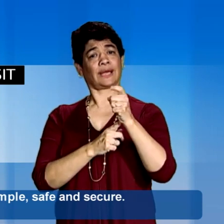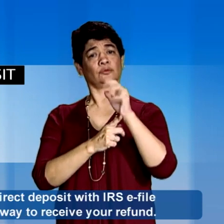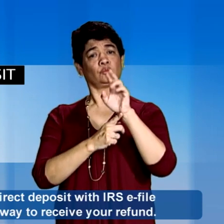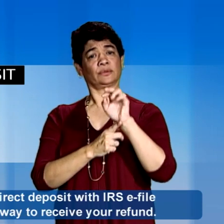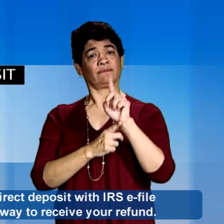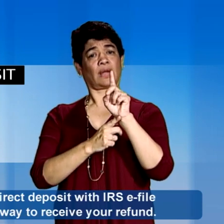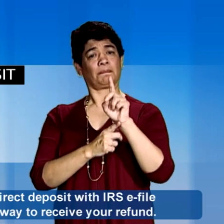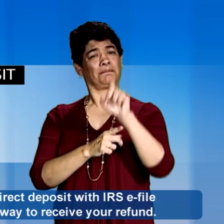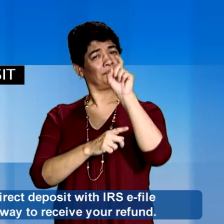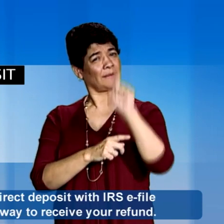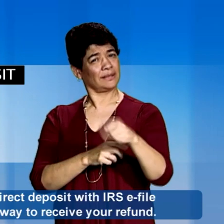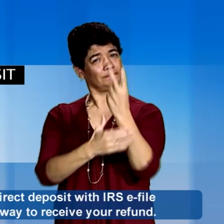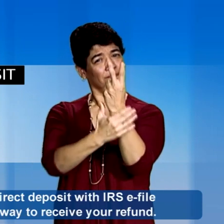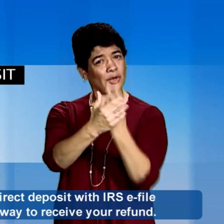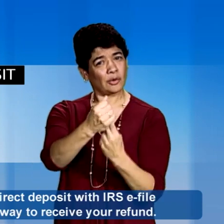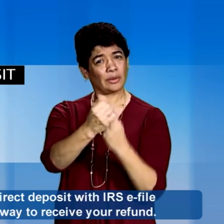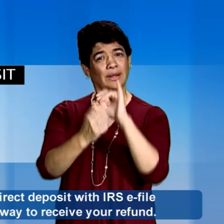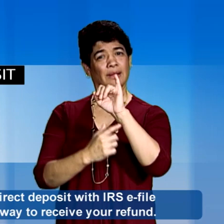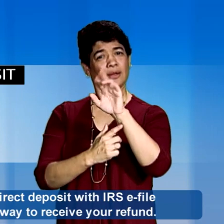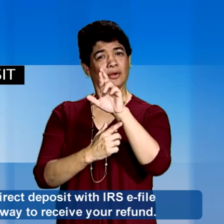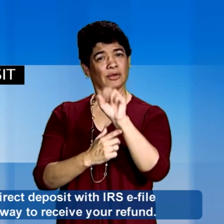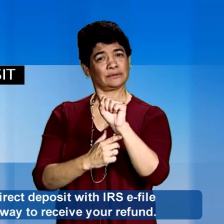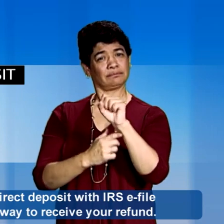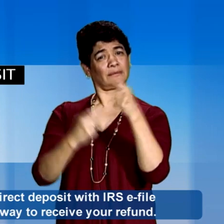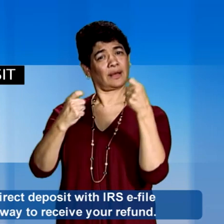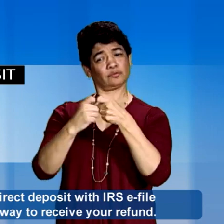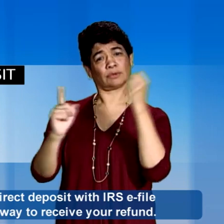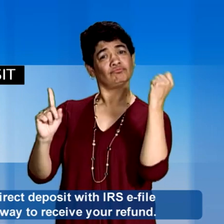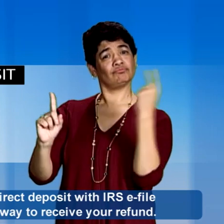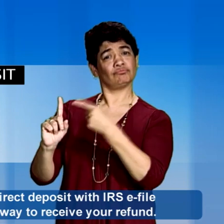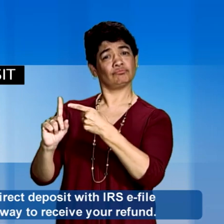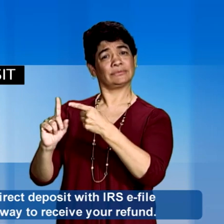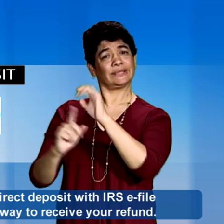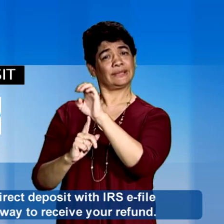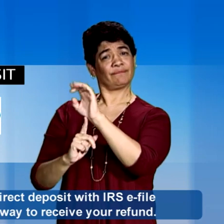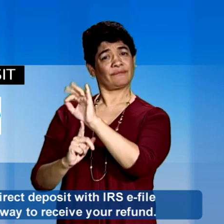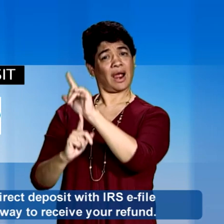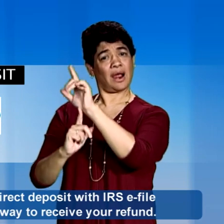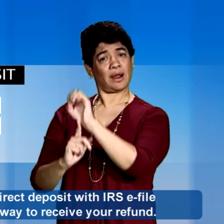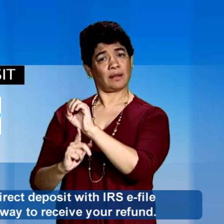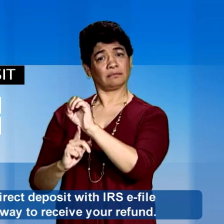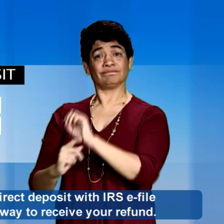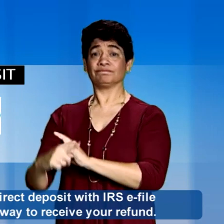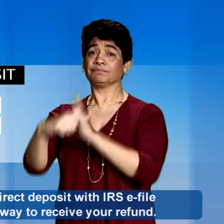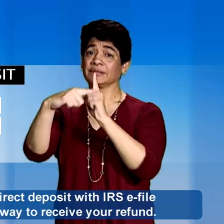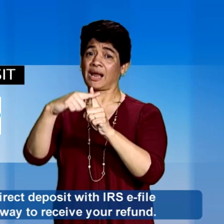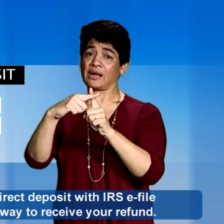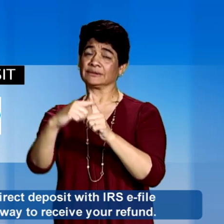Combining Direct Deposit with IRSE file is the fastest way to receive your refund.